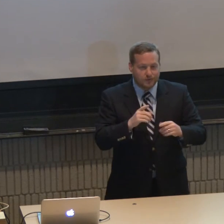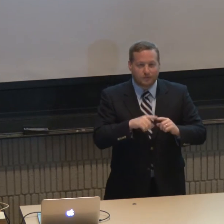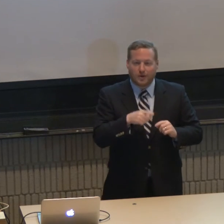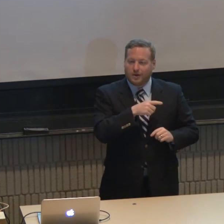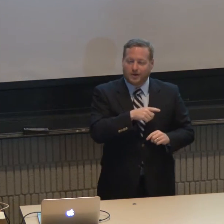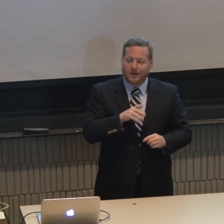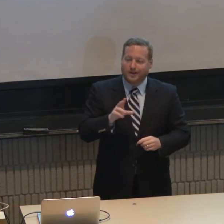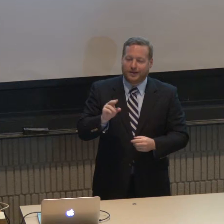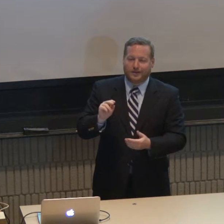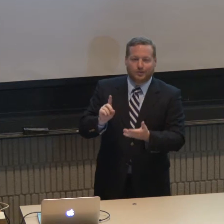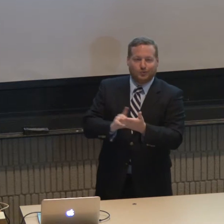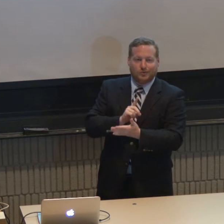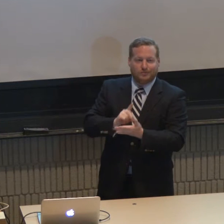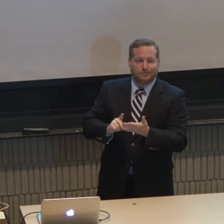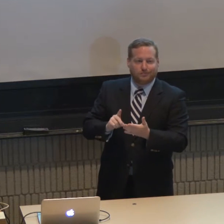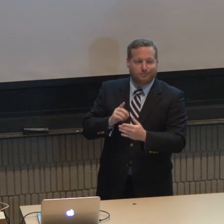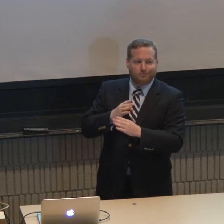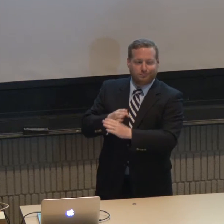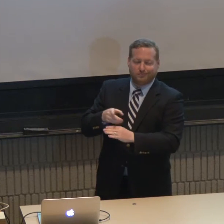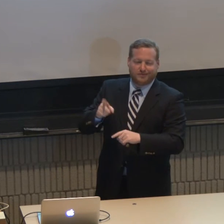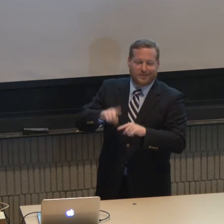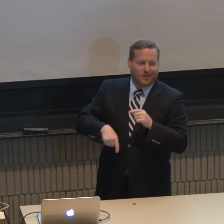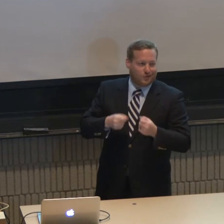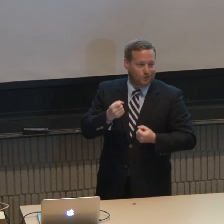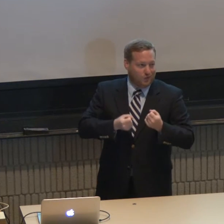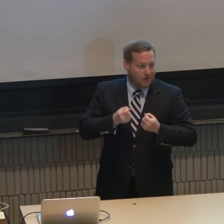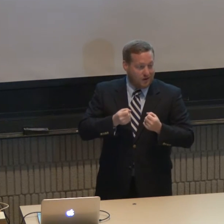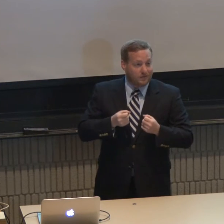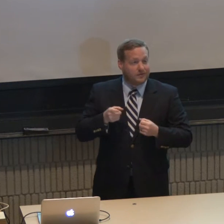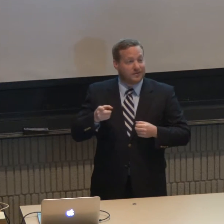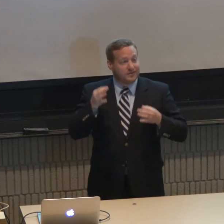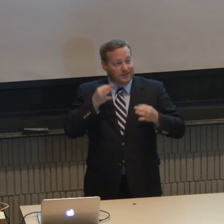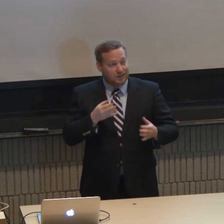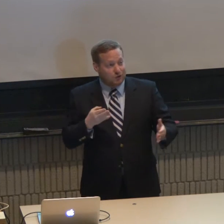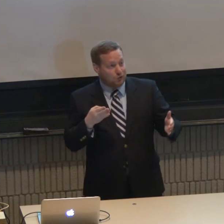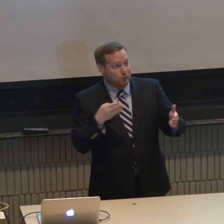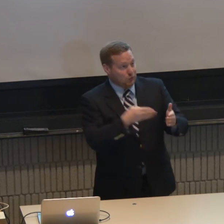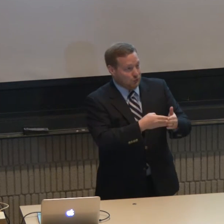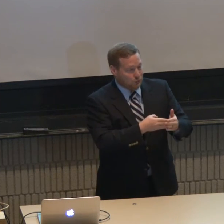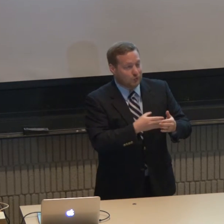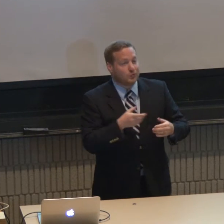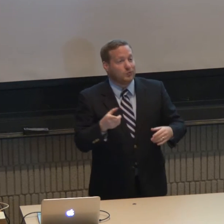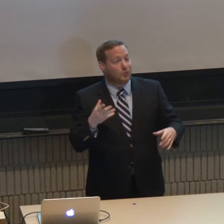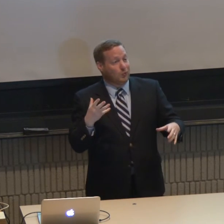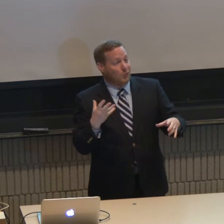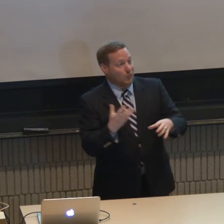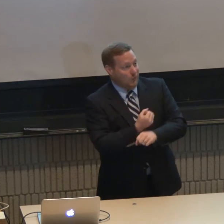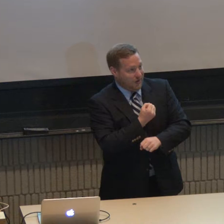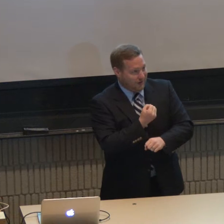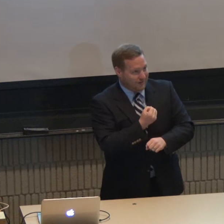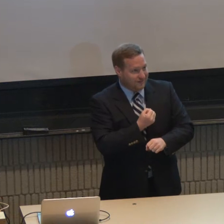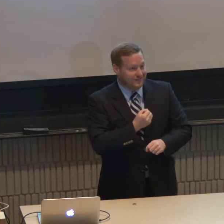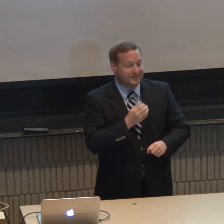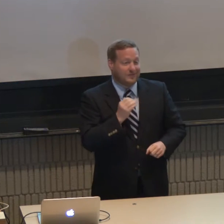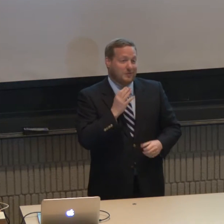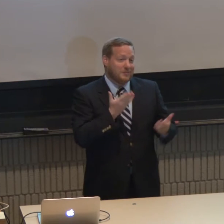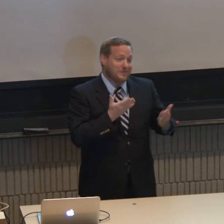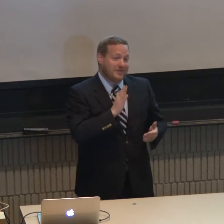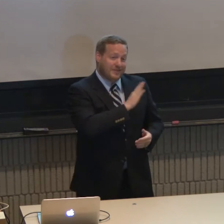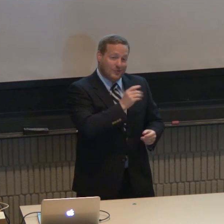There was a controversy a while ago where UPS deaf people had applied to become UPS drivers, and they were told no, that they couldn't